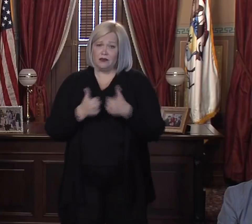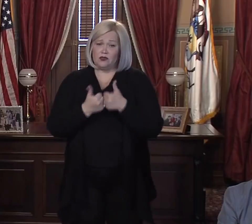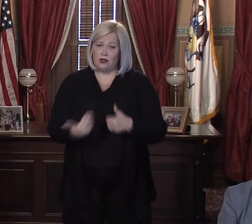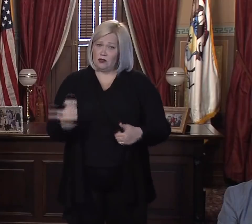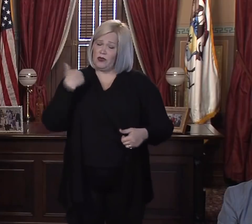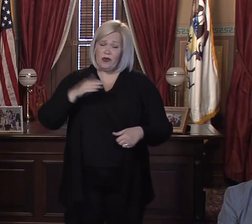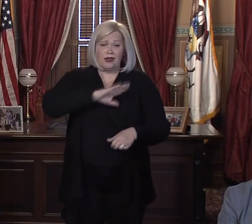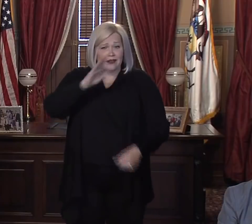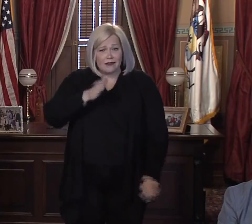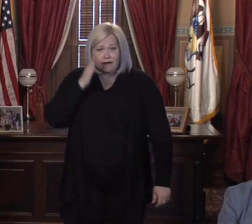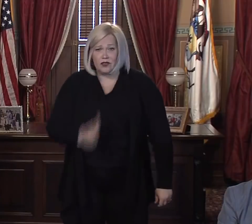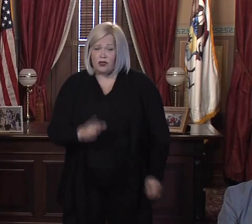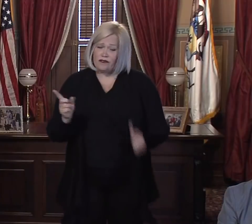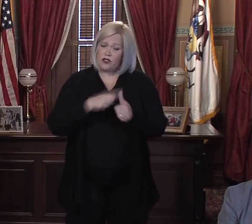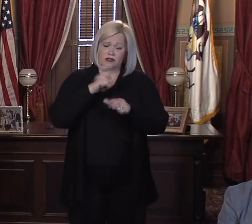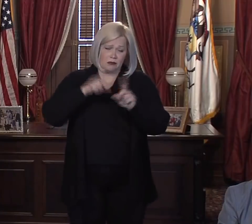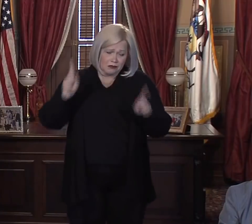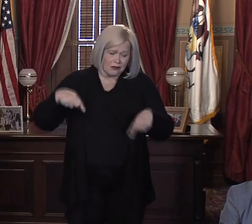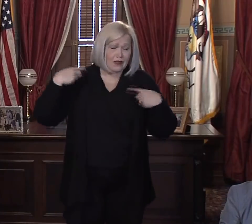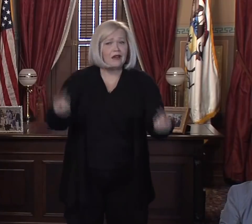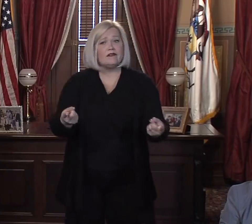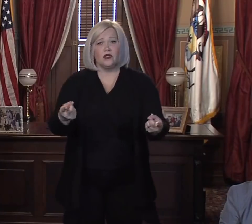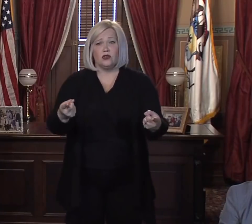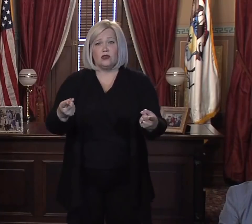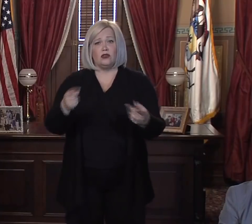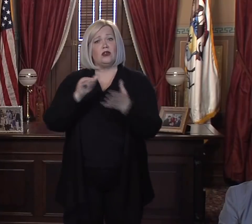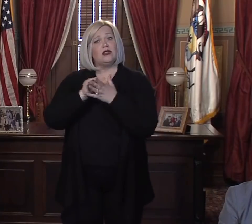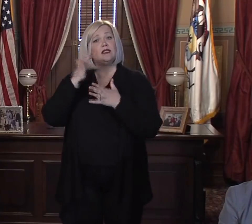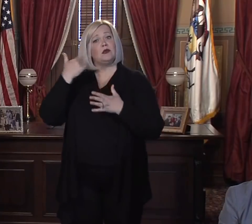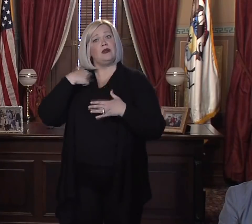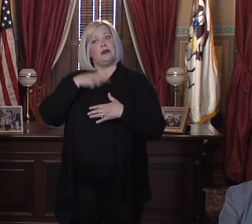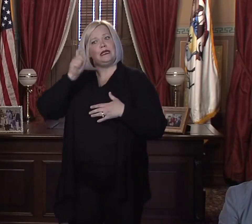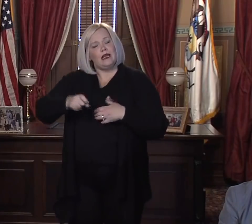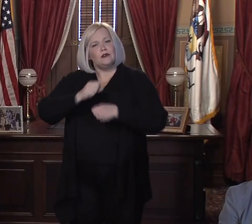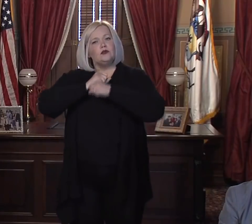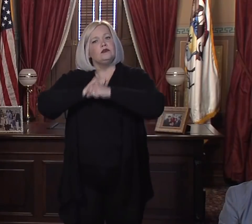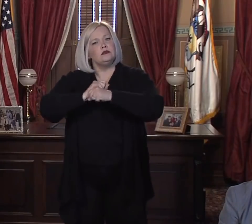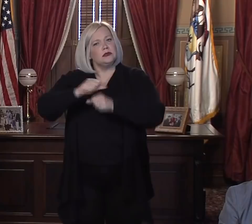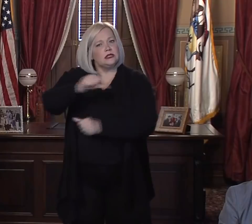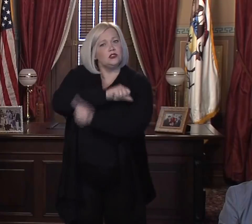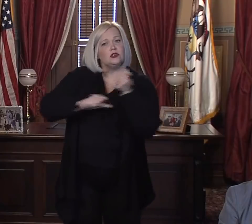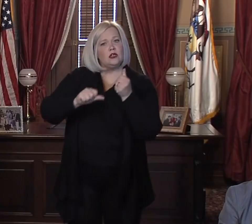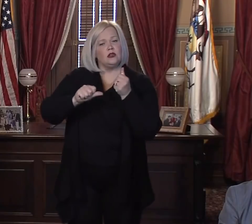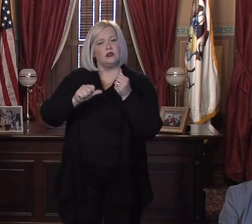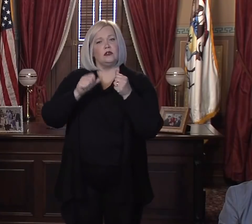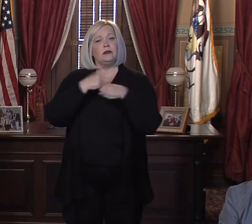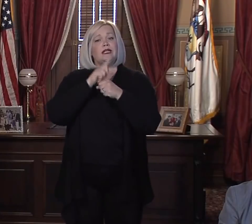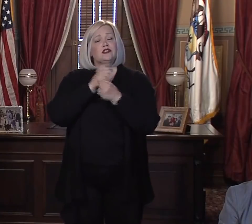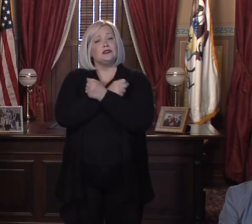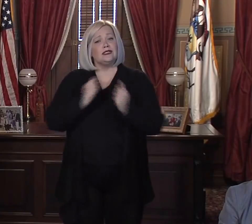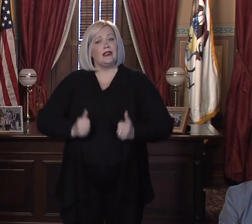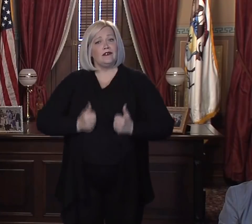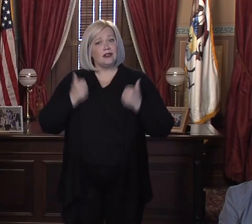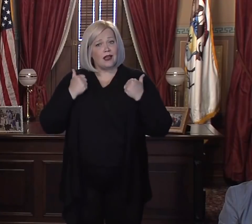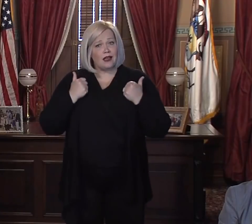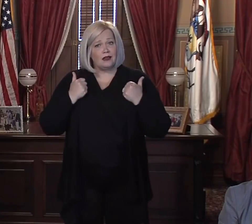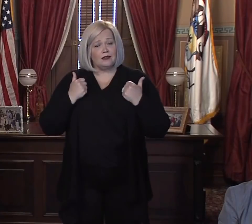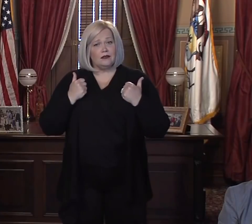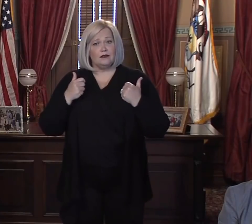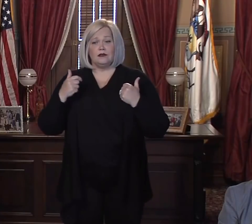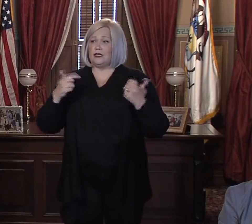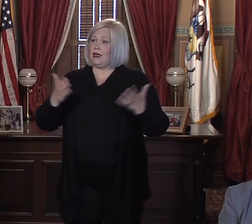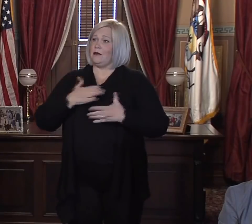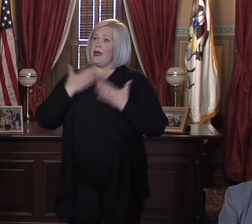And that's precisely why we've got to do everything we can to protect each other and save lives. I'm pleased to announce that